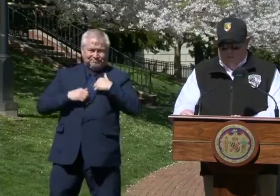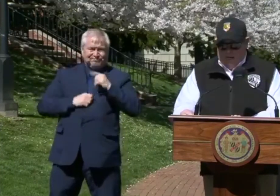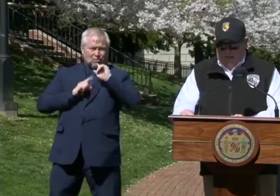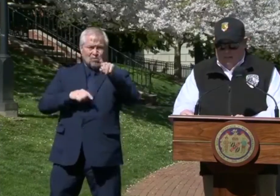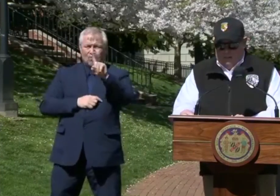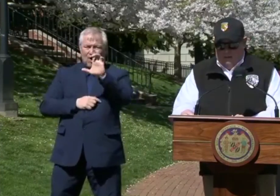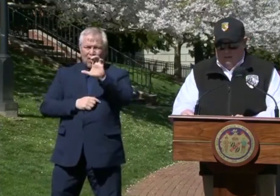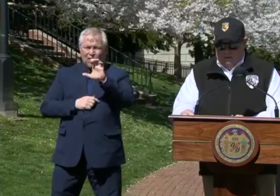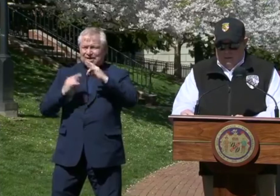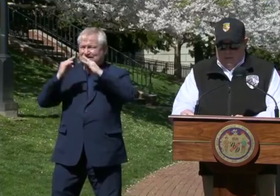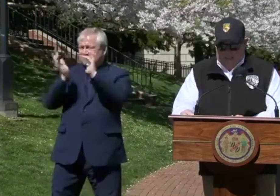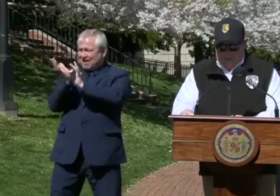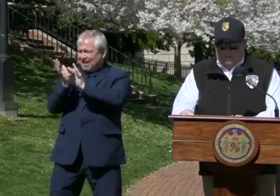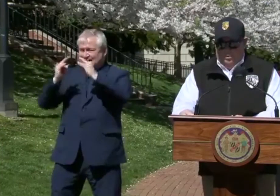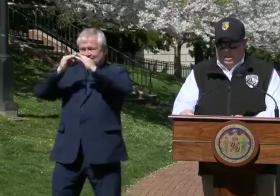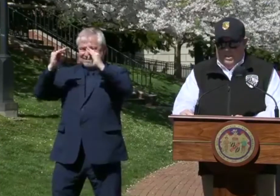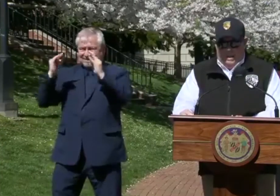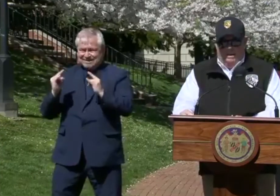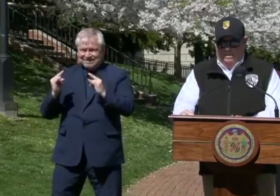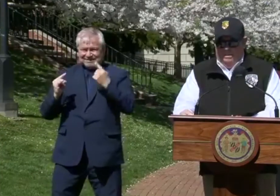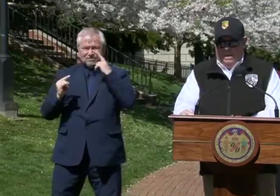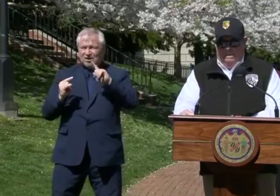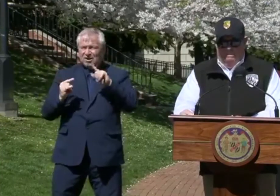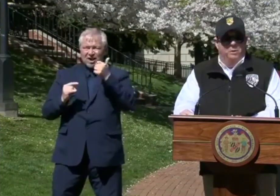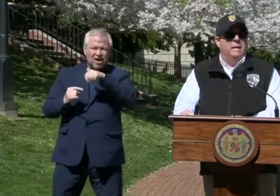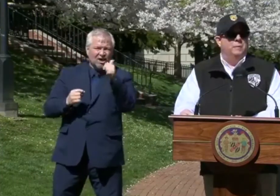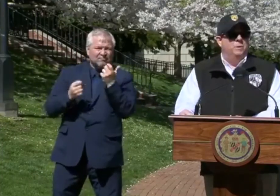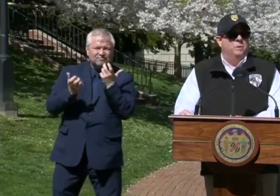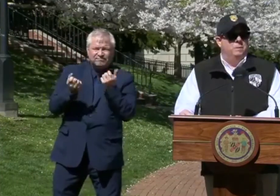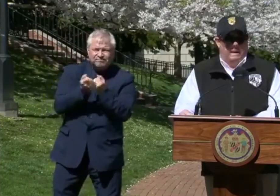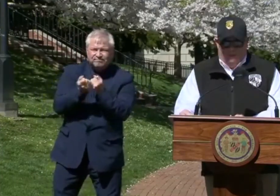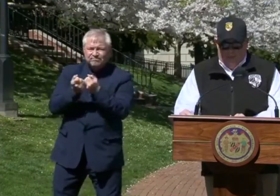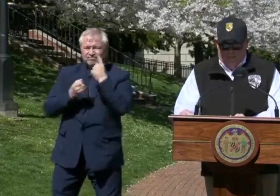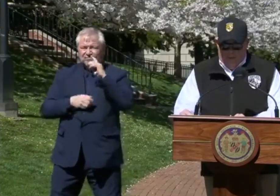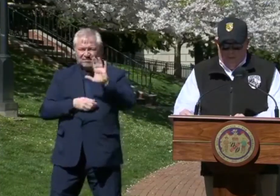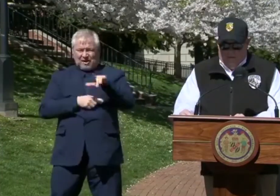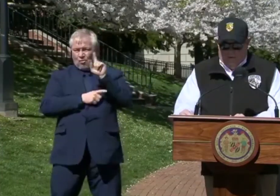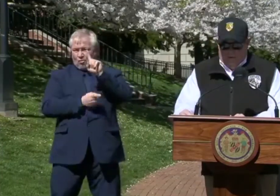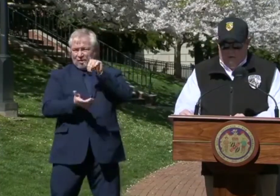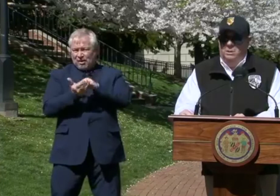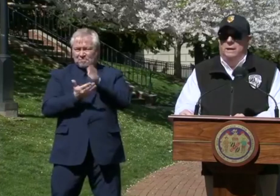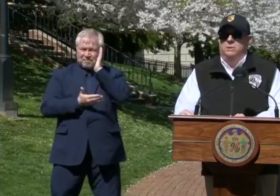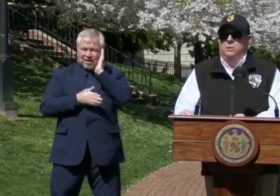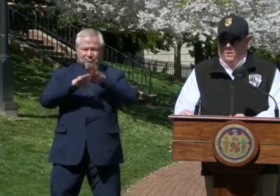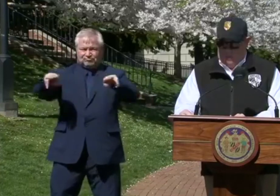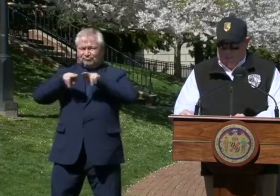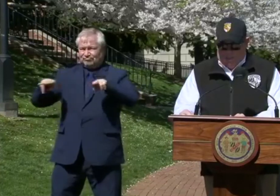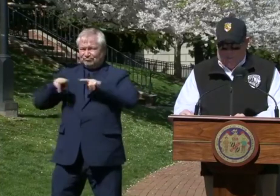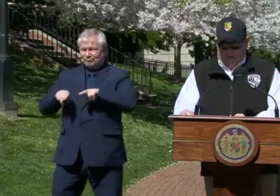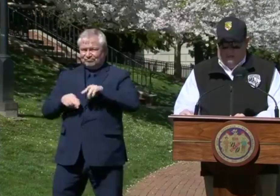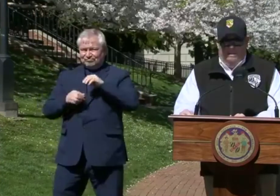to provide an additional 1,000-bed field hospital capacity for on-site